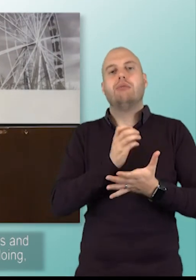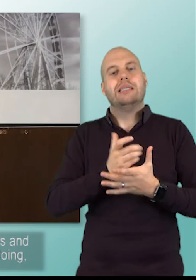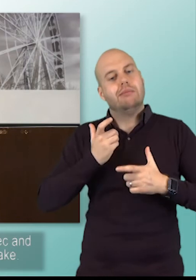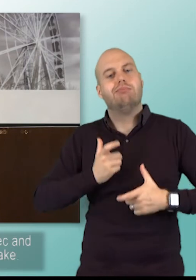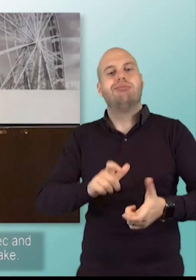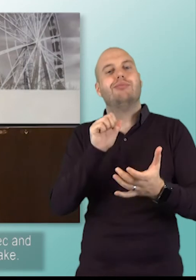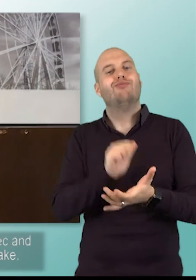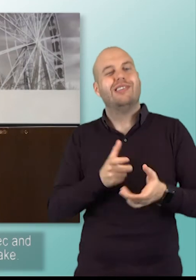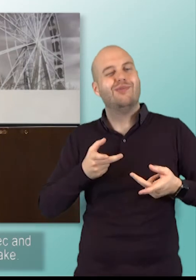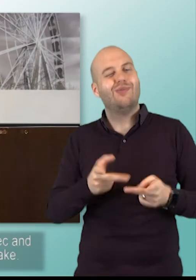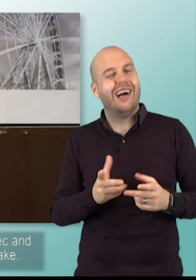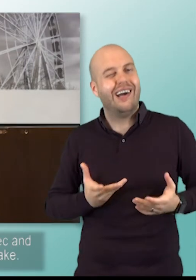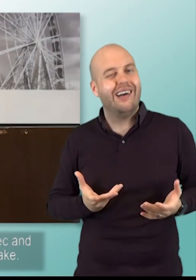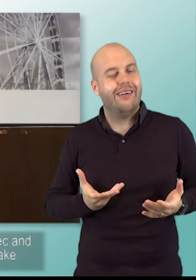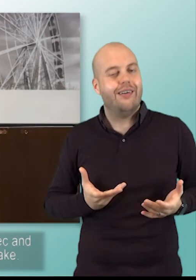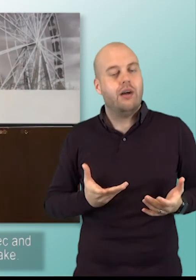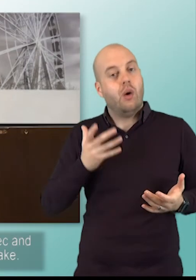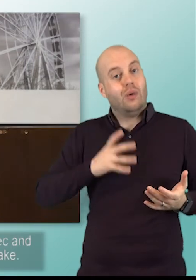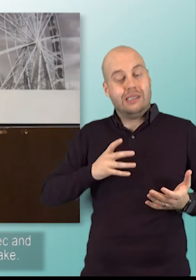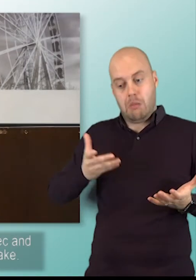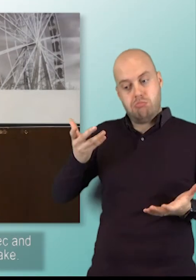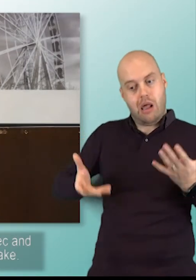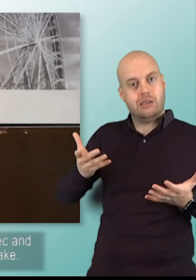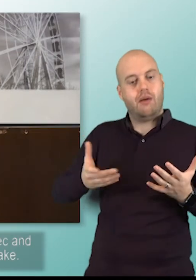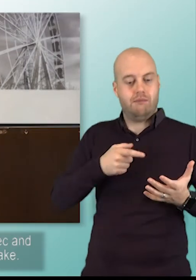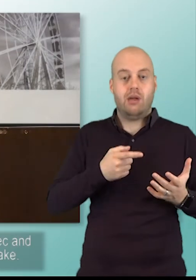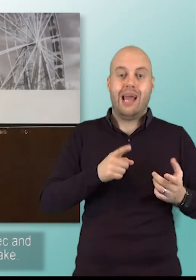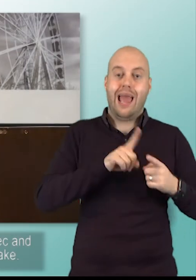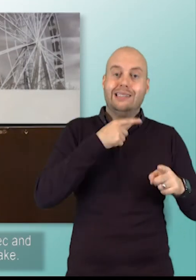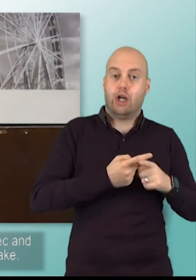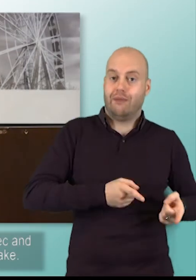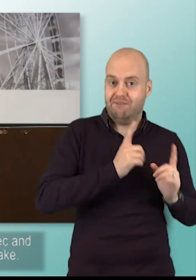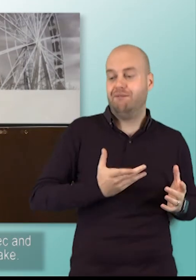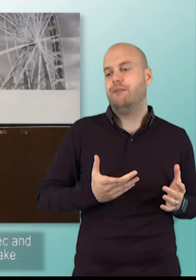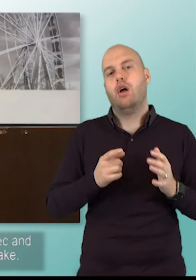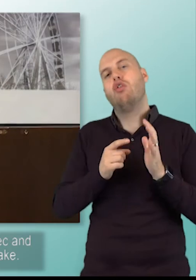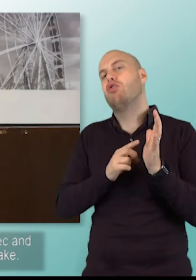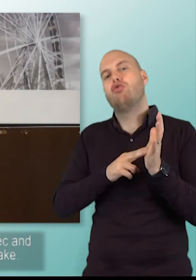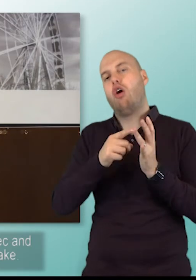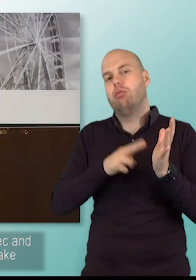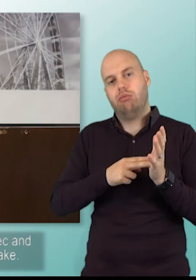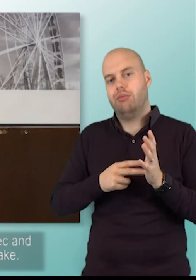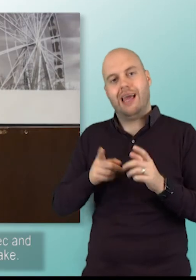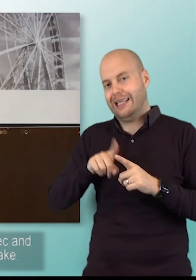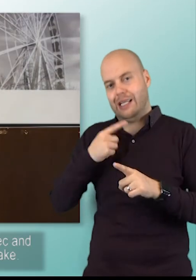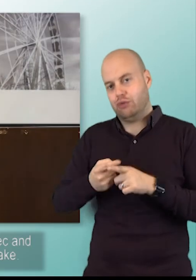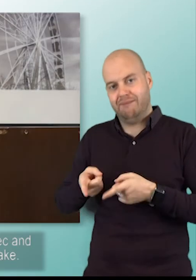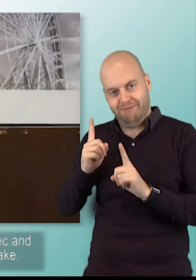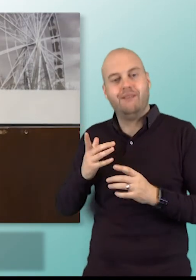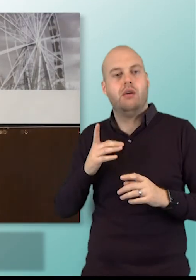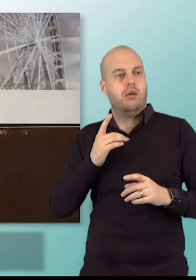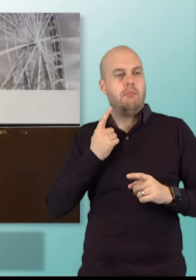doing, and to get the balance between the exec and the non-exec and the aim of the charity and the impact it hopes to